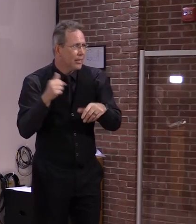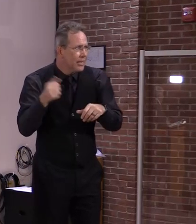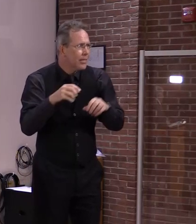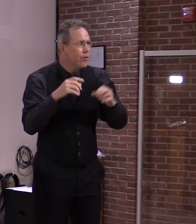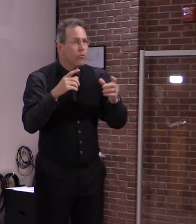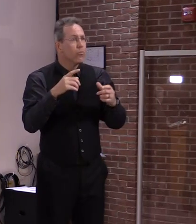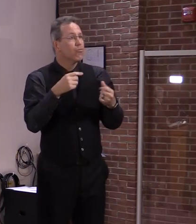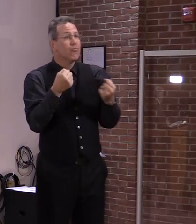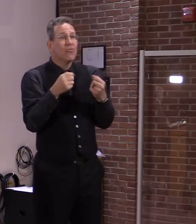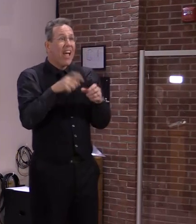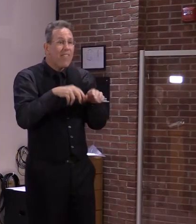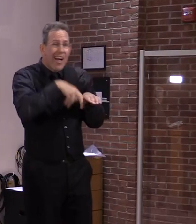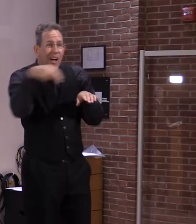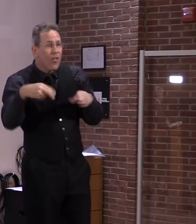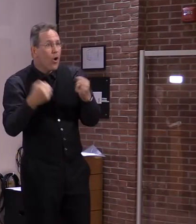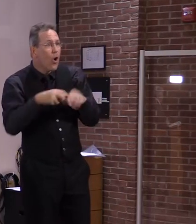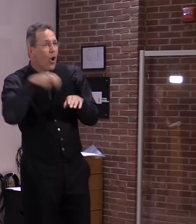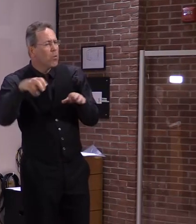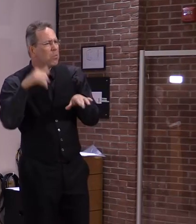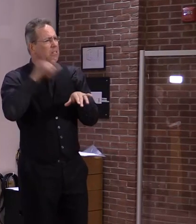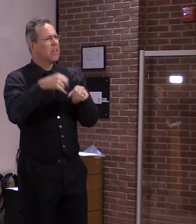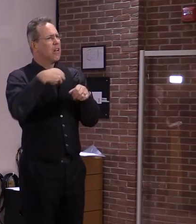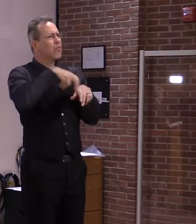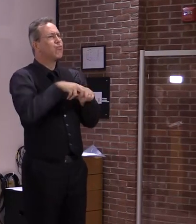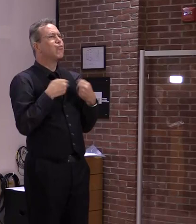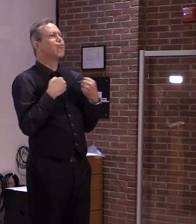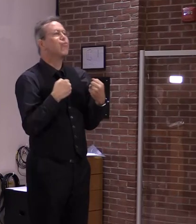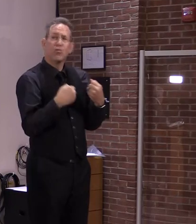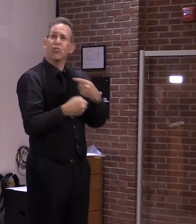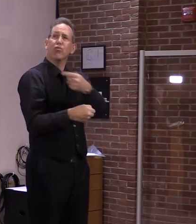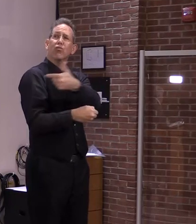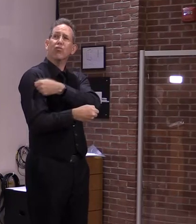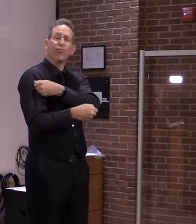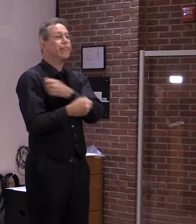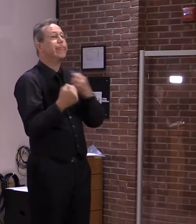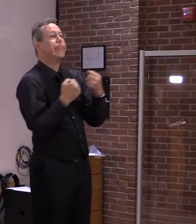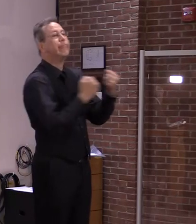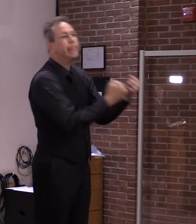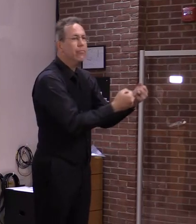We've connected with a community hospital right across